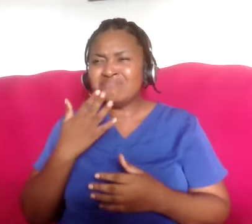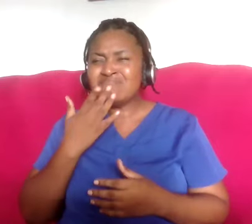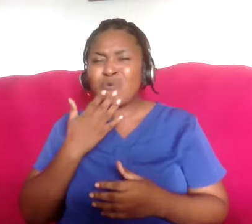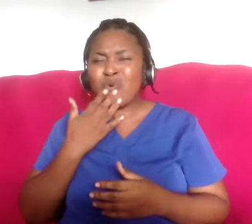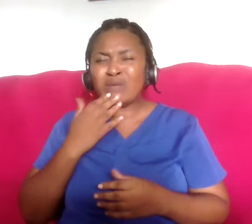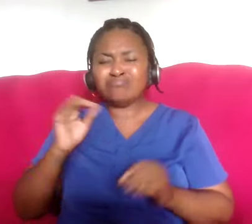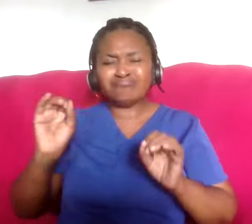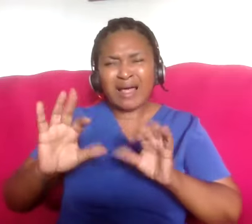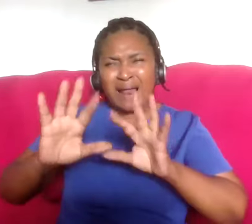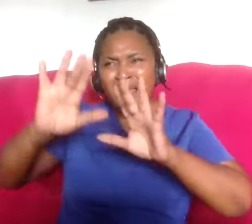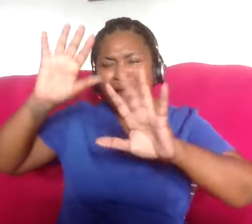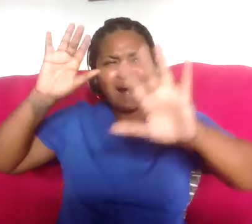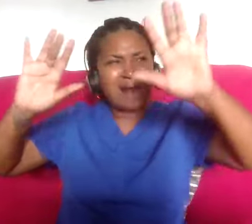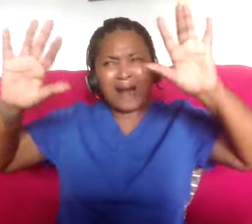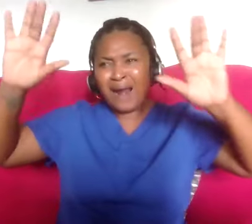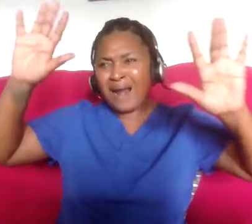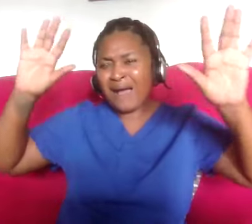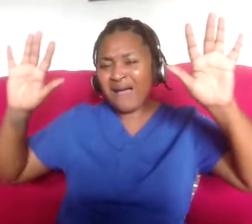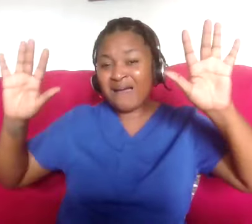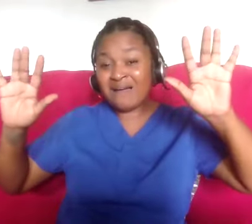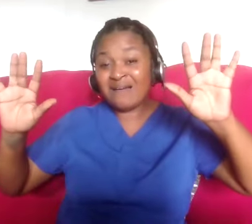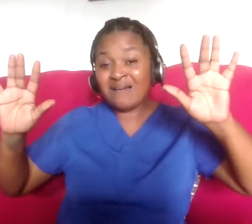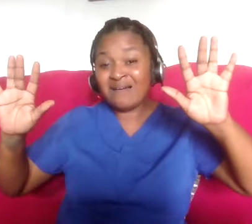are mirrored by the glistening Caribbean Sea.